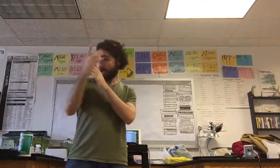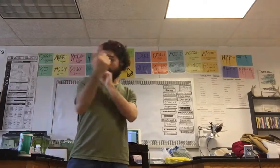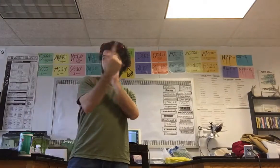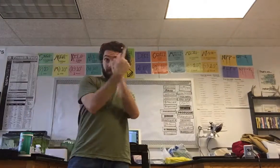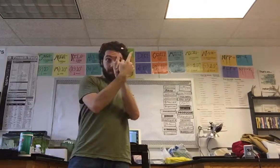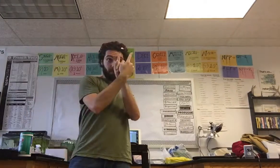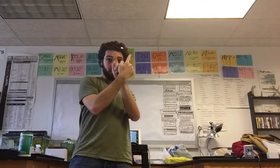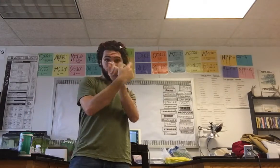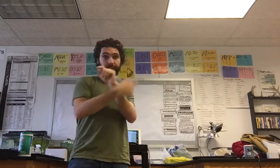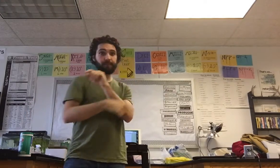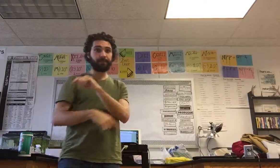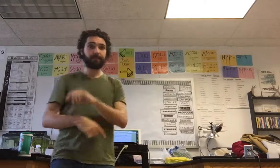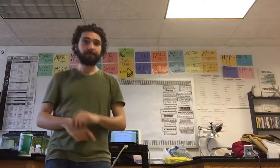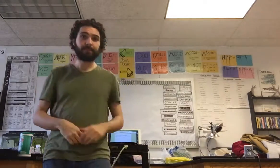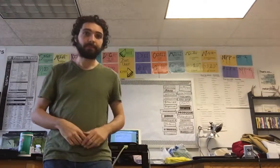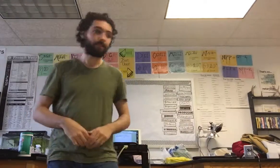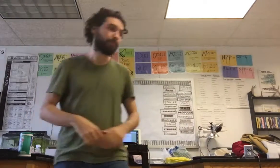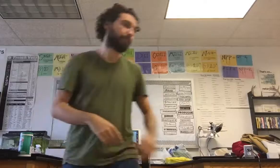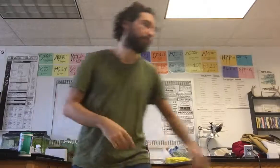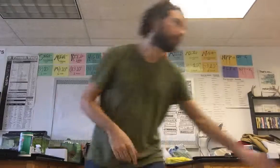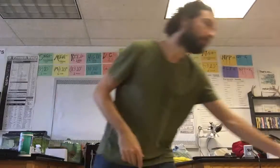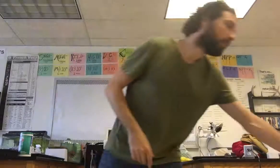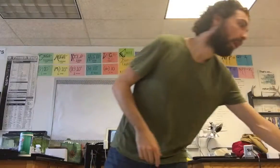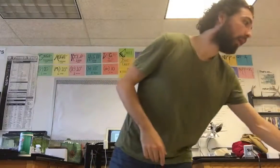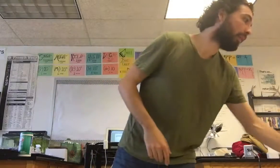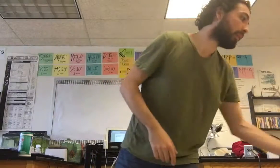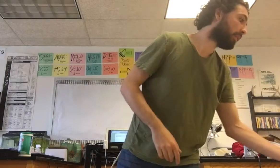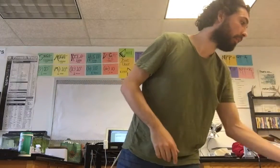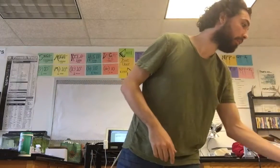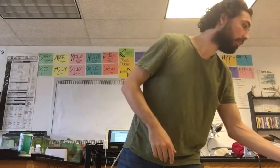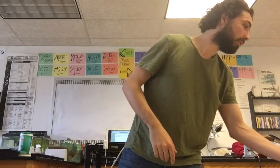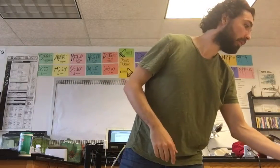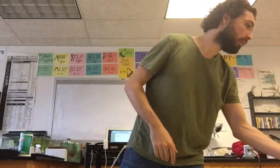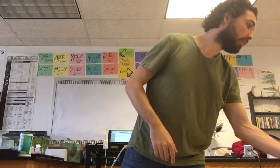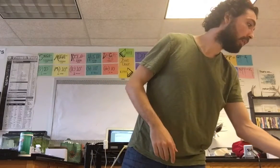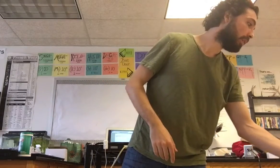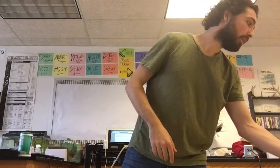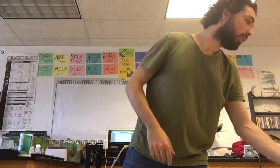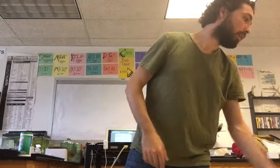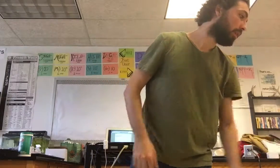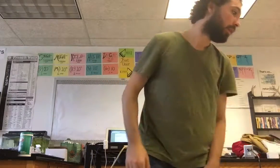Nice to meet you. Okay. Yeah, we came back the same day.